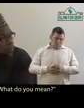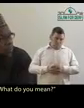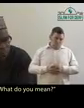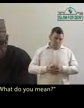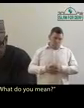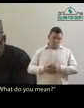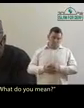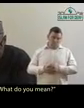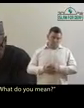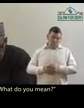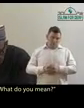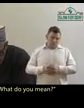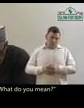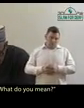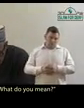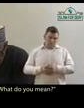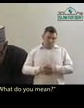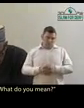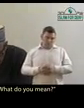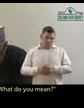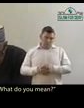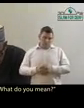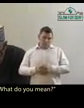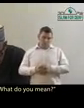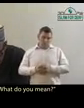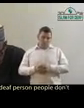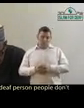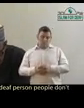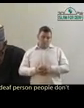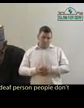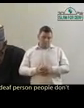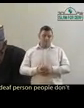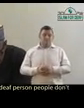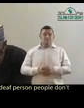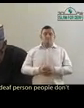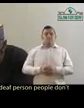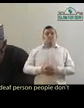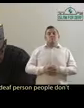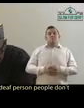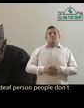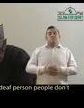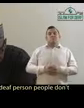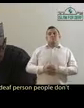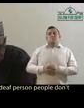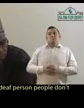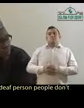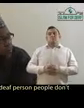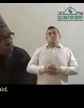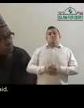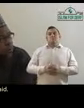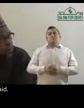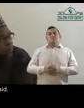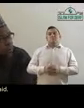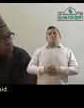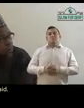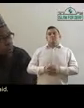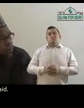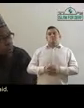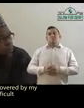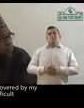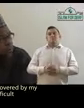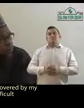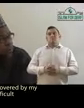that? Hearing aid, people don't know I'm deaf. For me, as a deaf person, people don't recognise that I'm deaf if they can't see